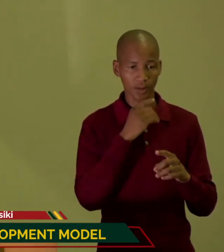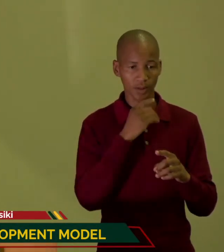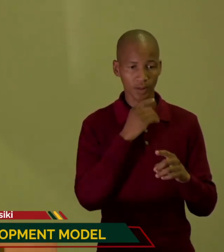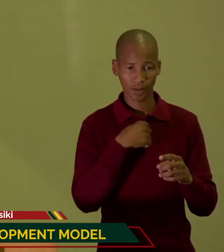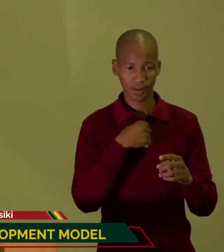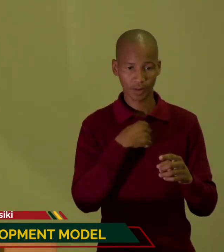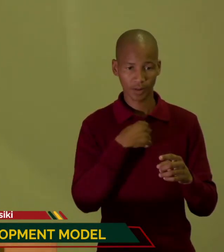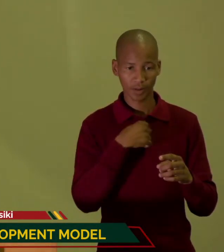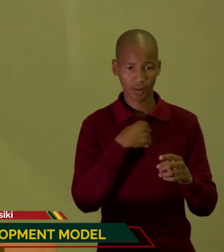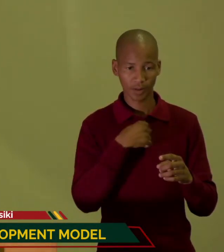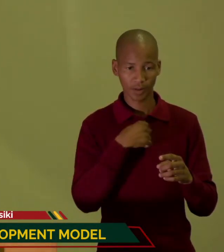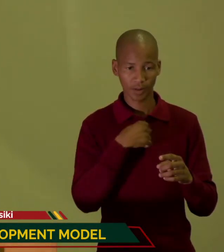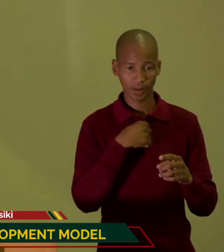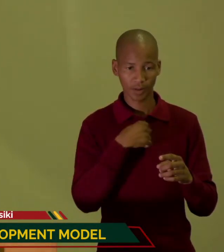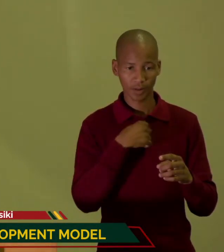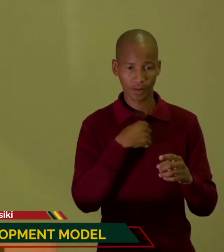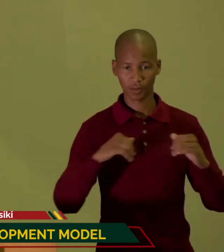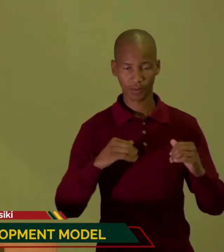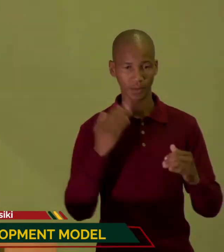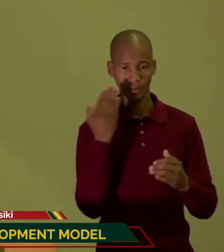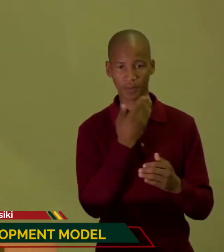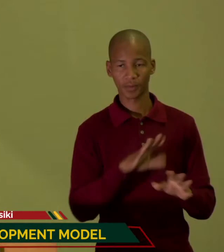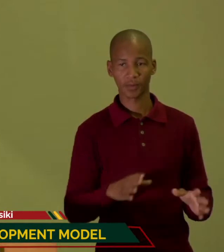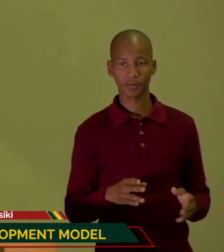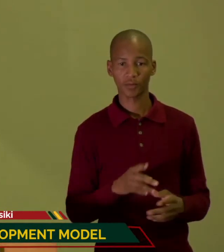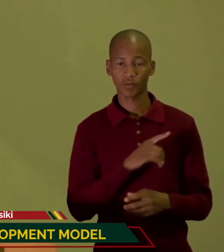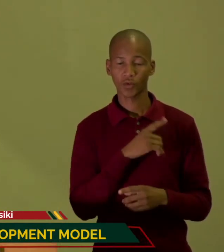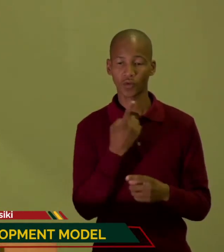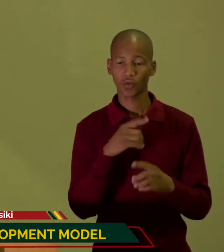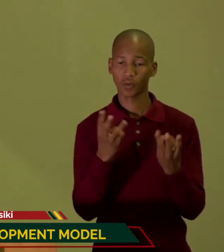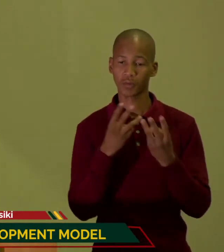area or the people of South Africa.